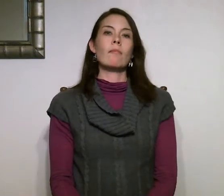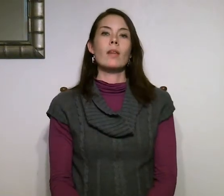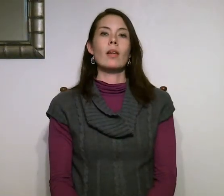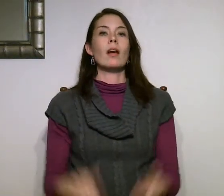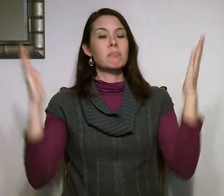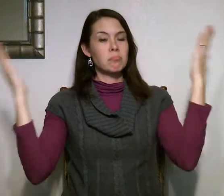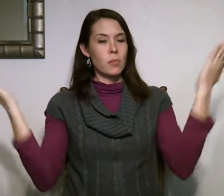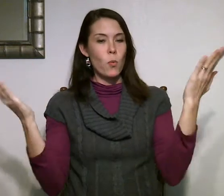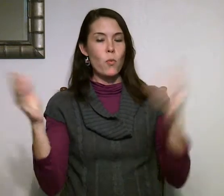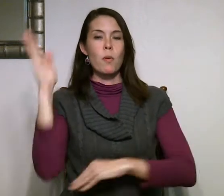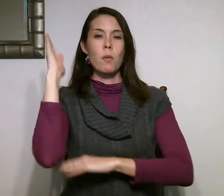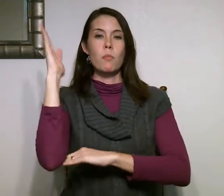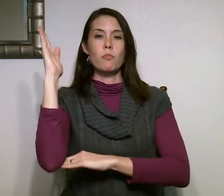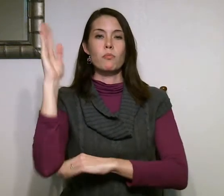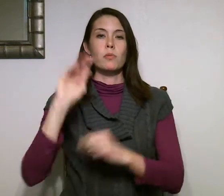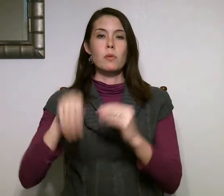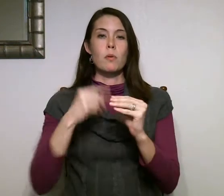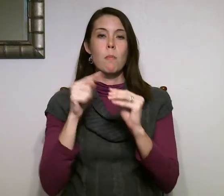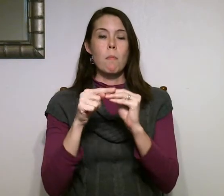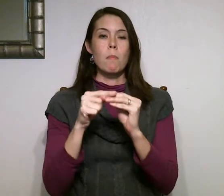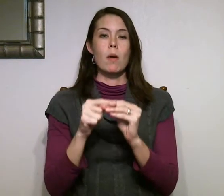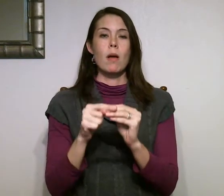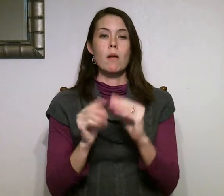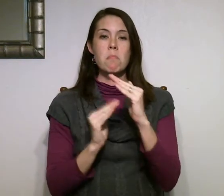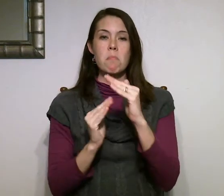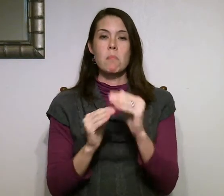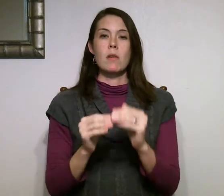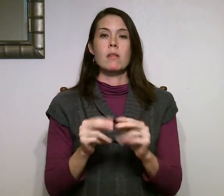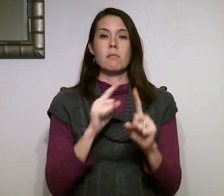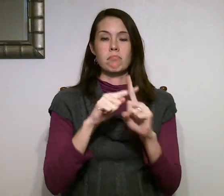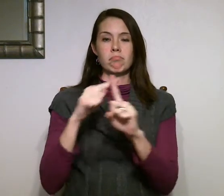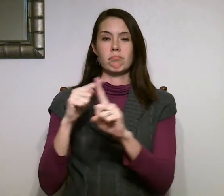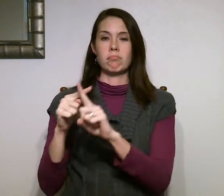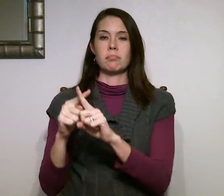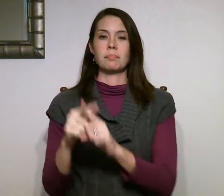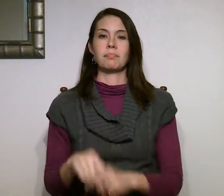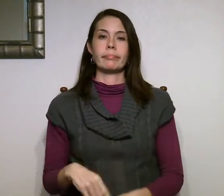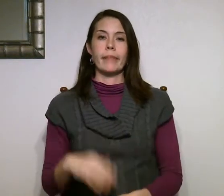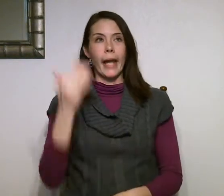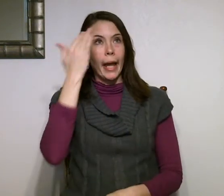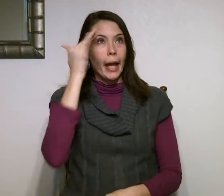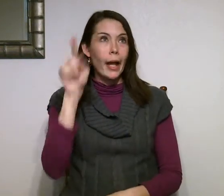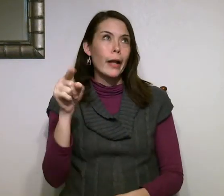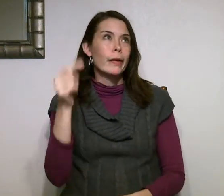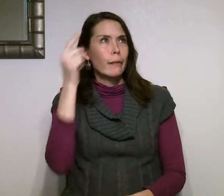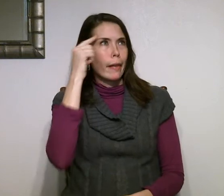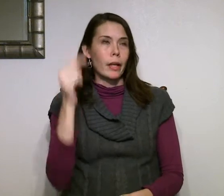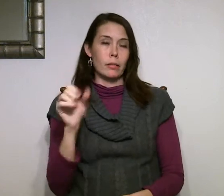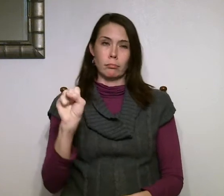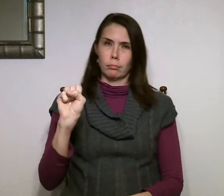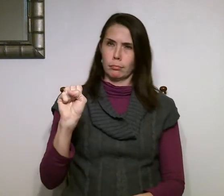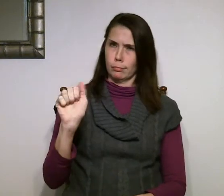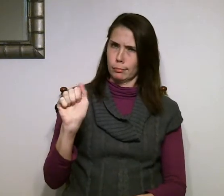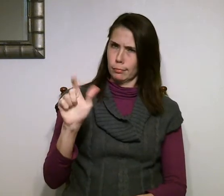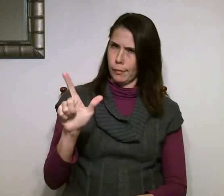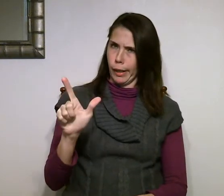Welcome to the presentation on basic addition. I know what you're thinking. Sal, addition doesn't seem so basic to me. Well, I apologize.